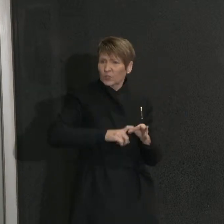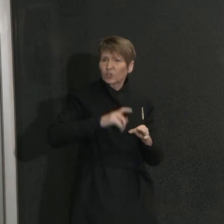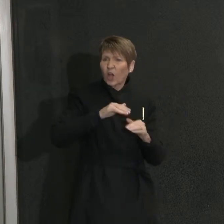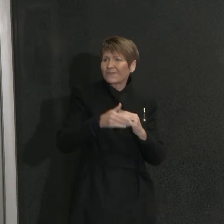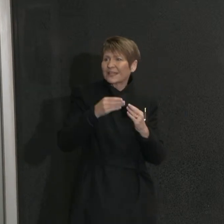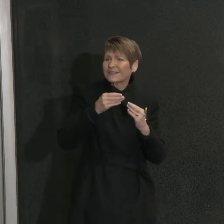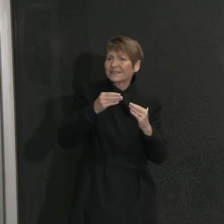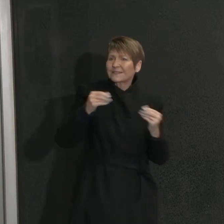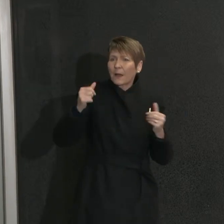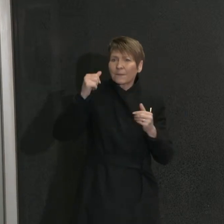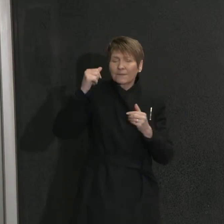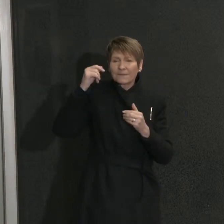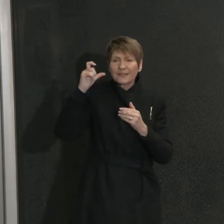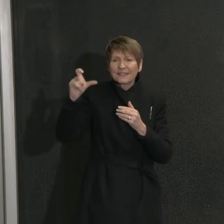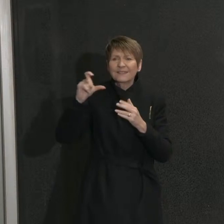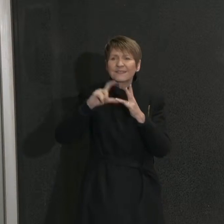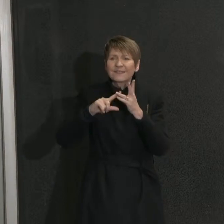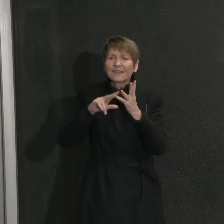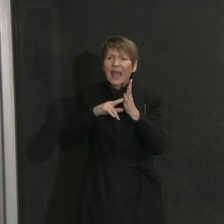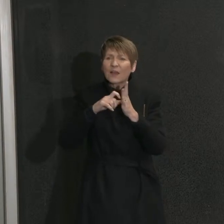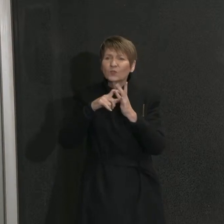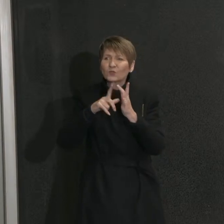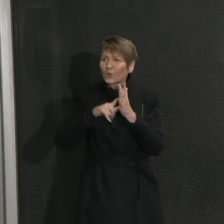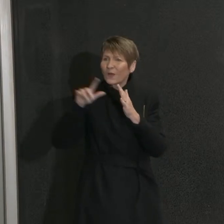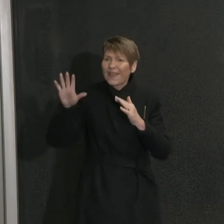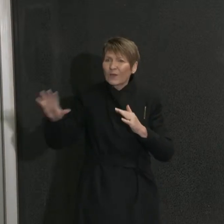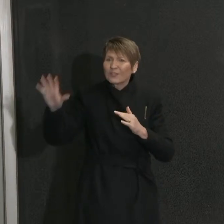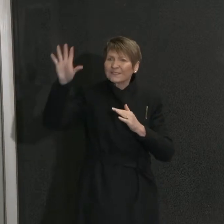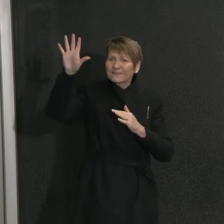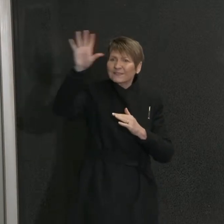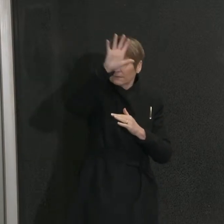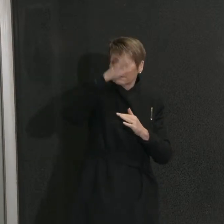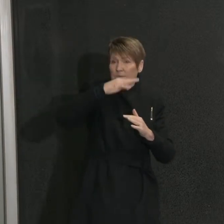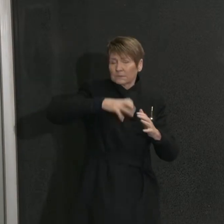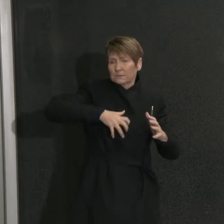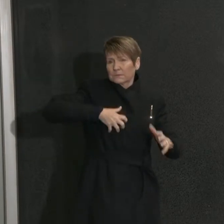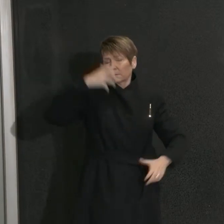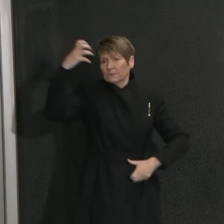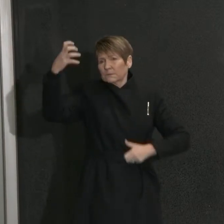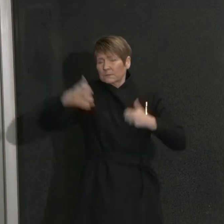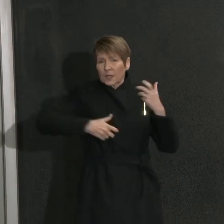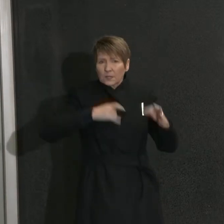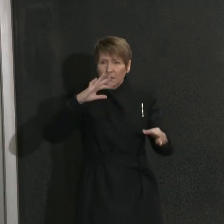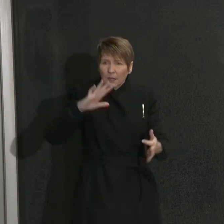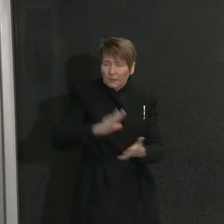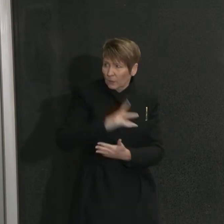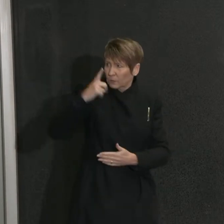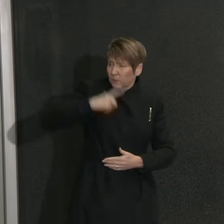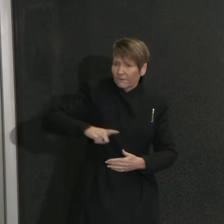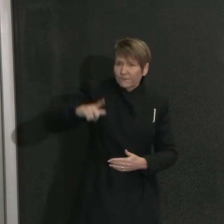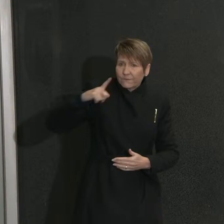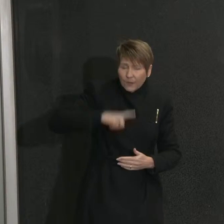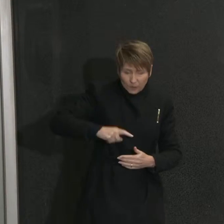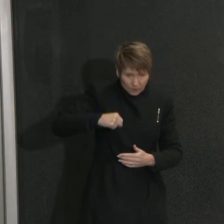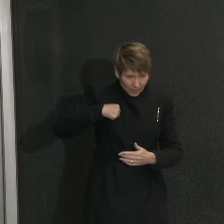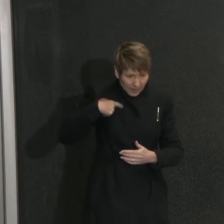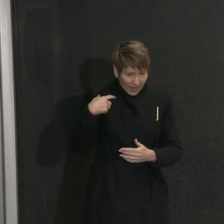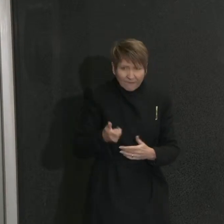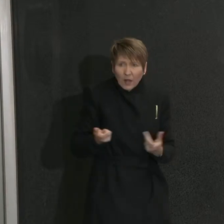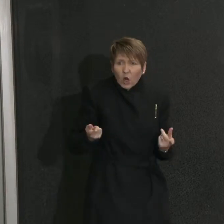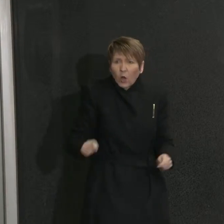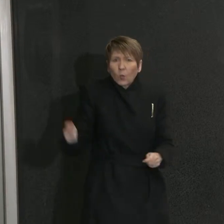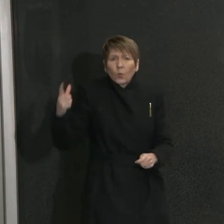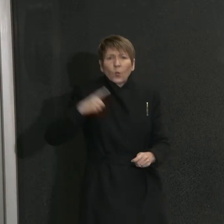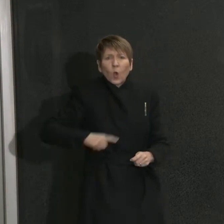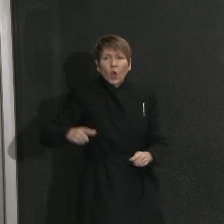as best we possibly can to protect every single Victorian. But I have no advice to do that at the moment. I have no advice to have